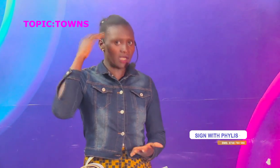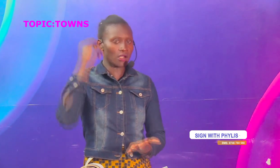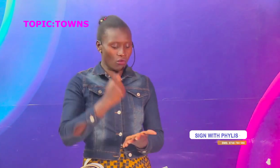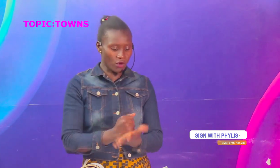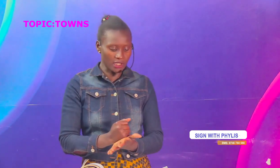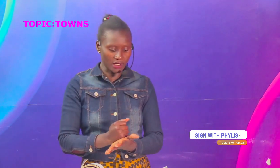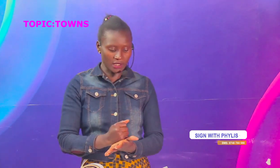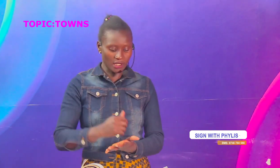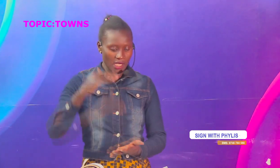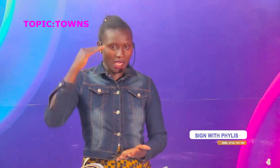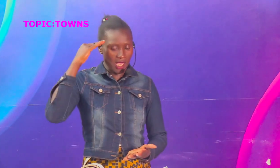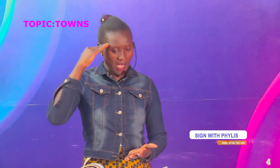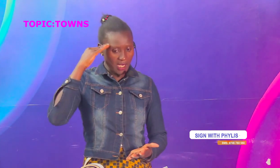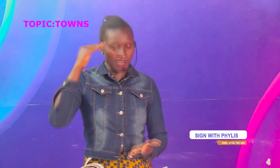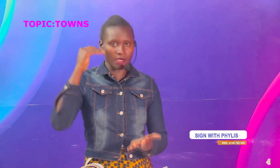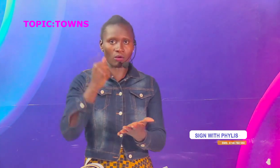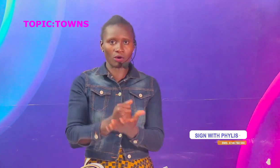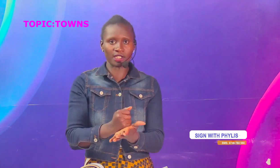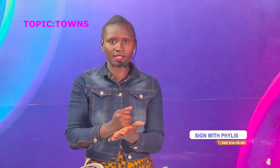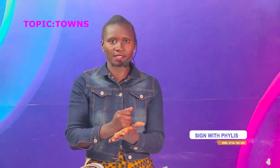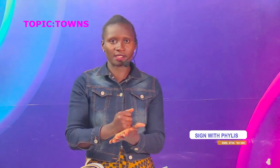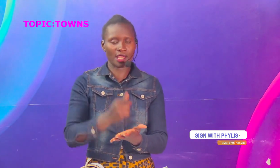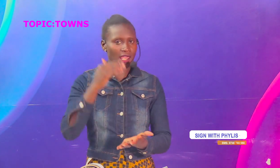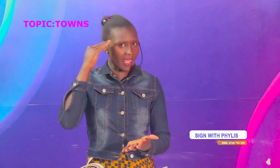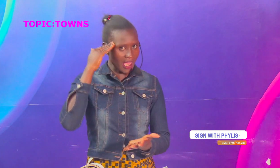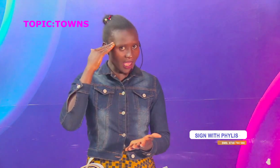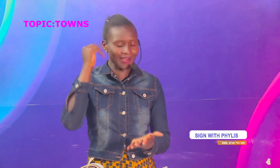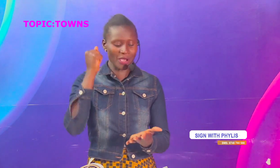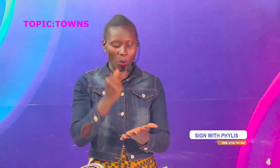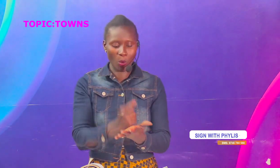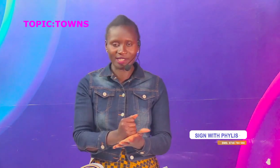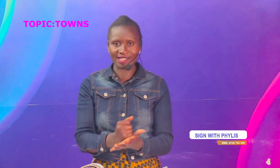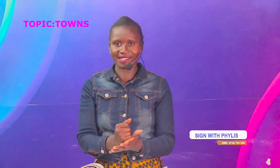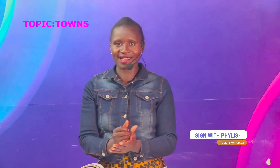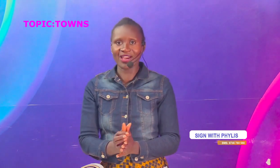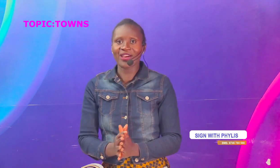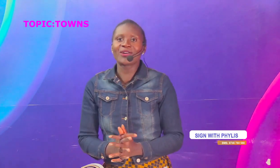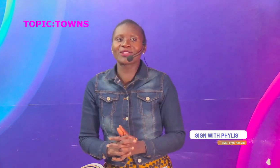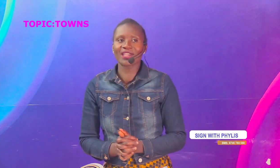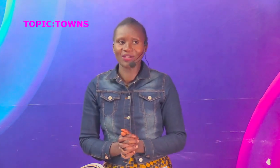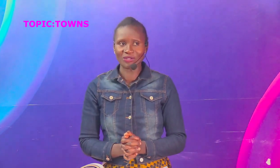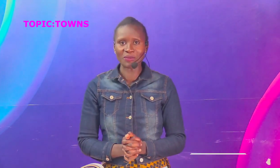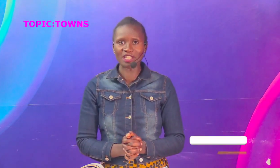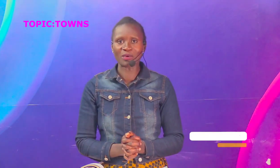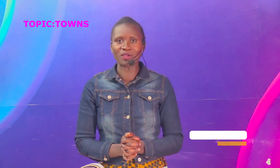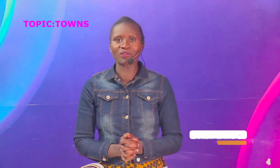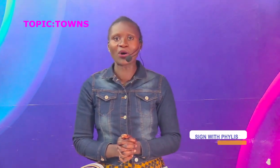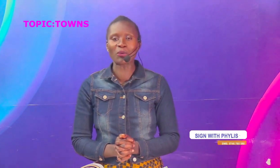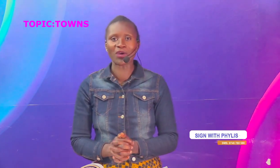headquarters, headquarters, headquarters. Oh, thank you so much, my viewer. Hope you have